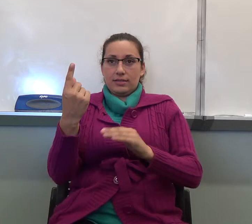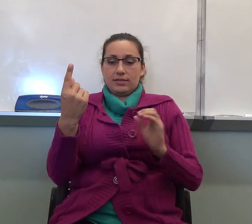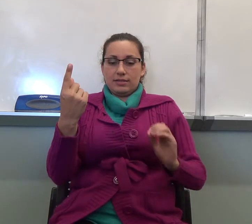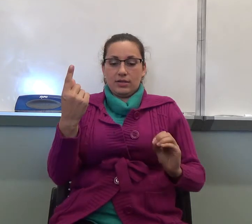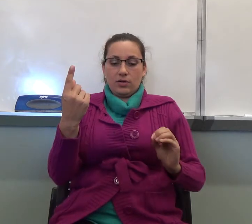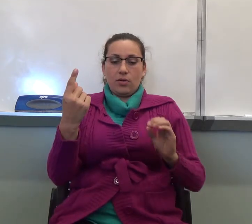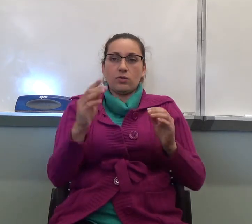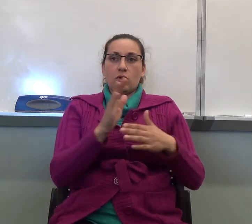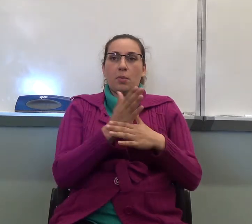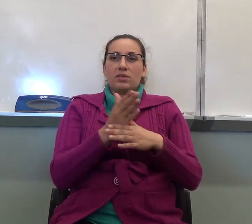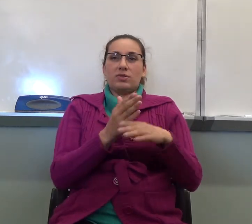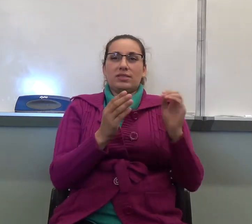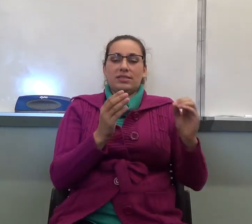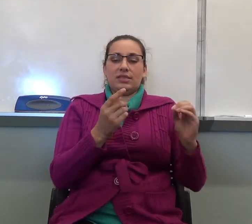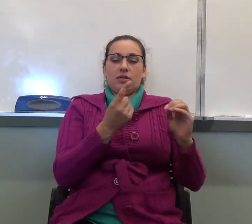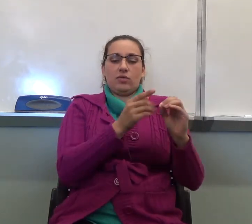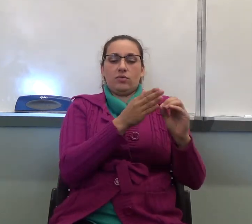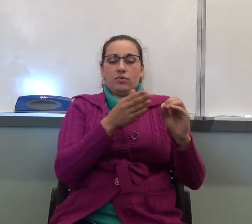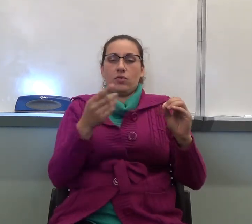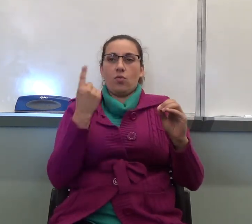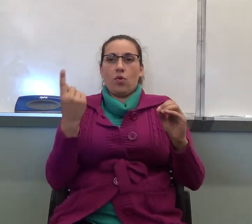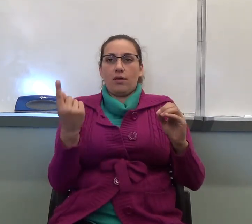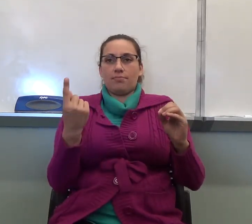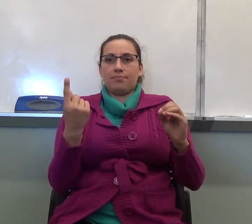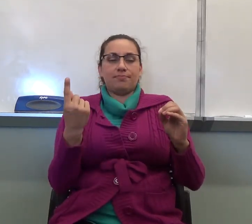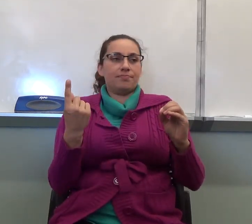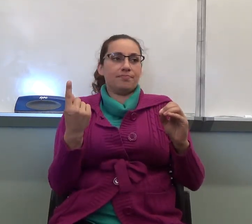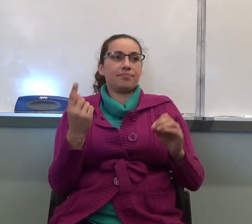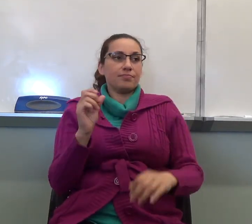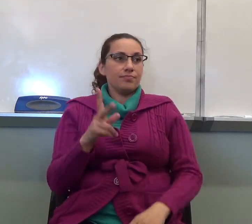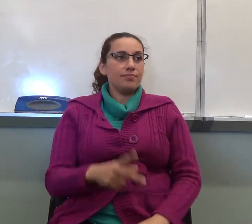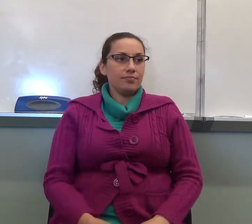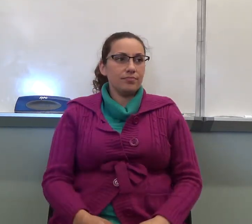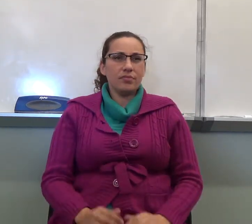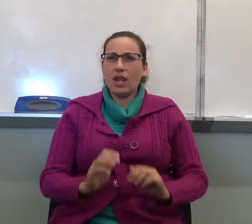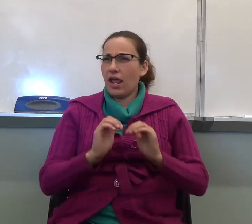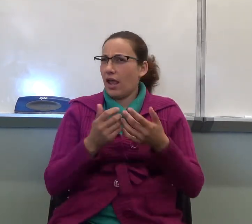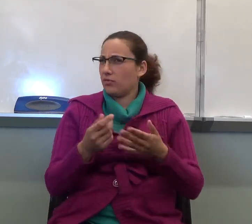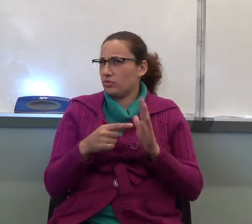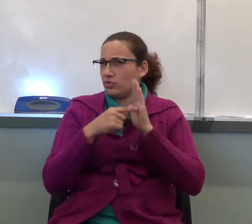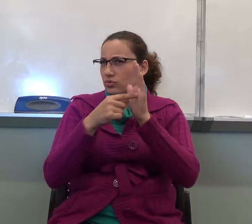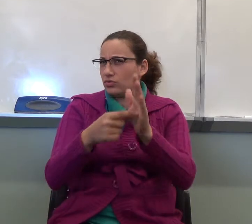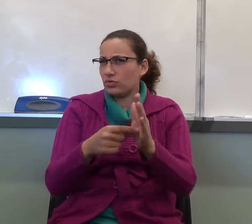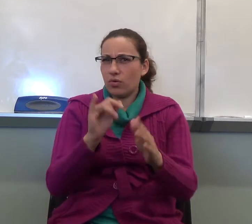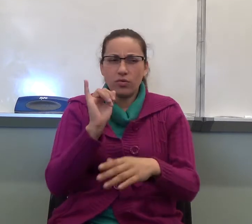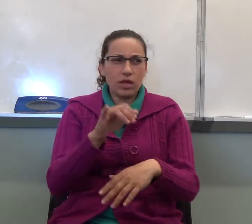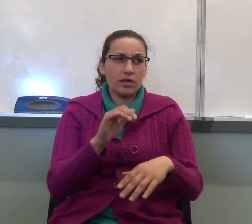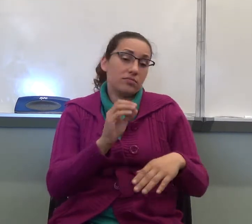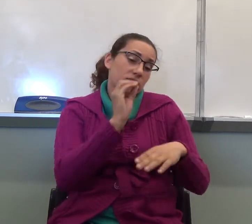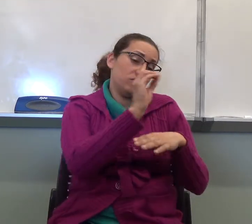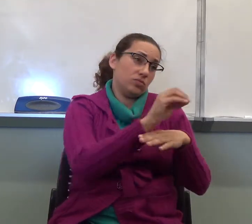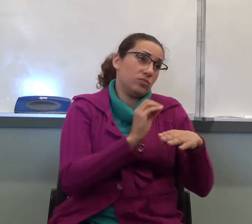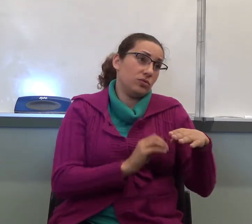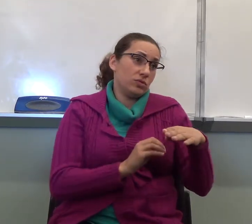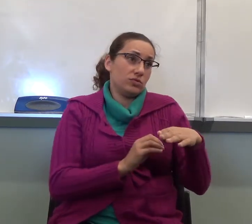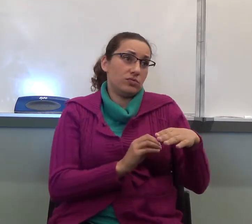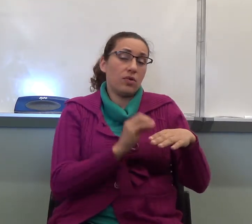you express that can vary tremendously. It can be decimal, can be a fraction, can be a percent, and so forth. So you run through